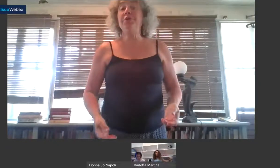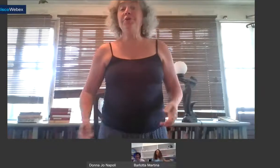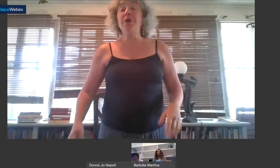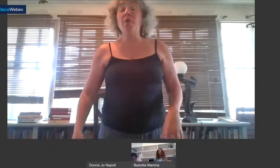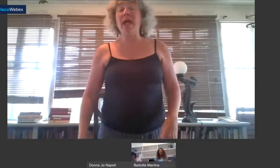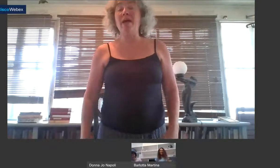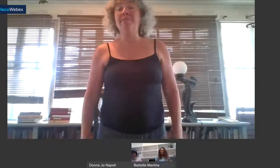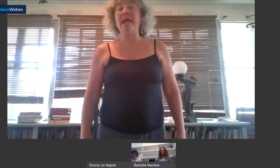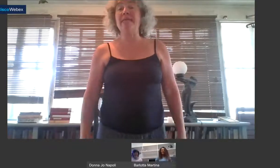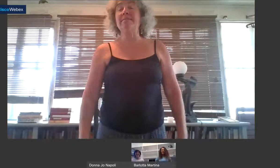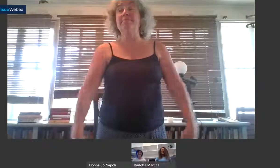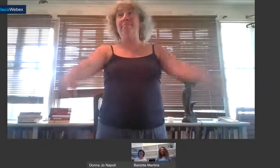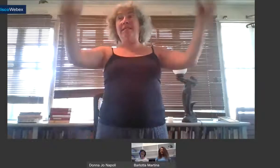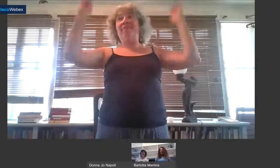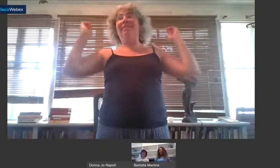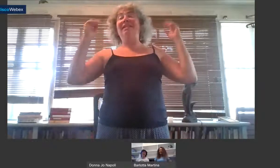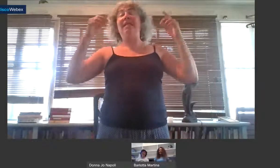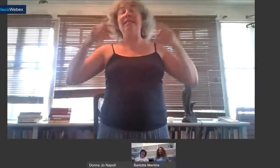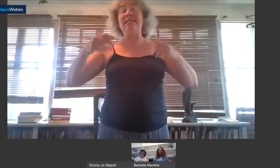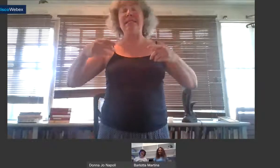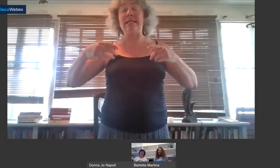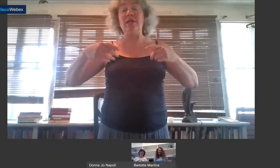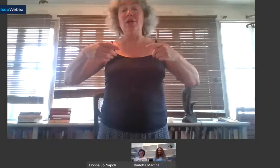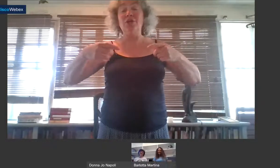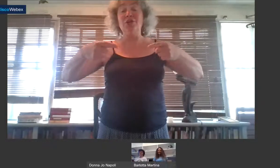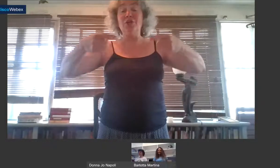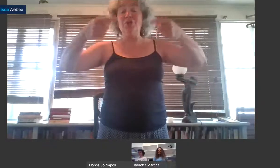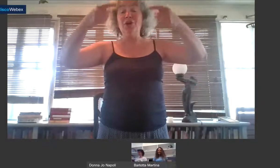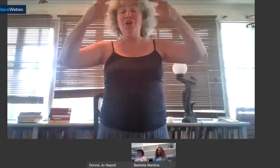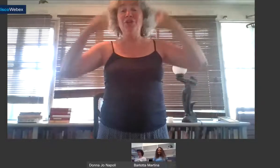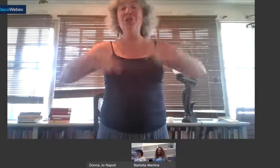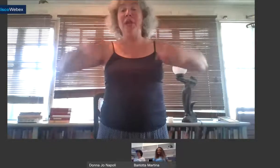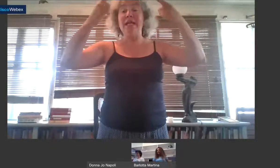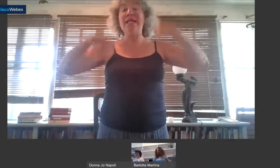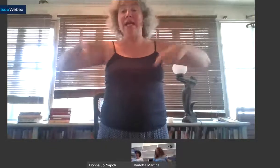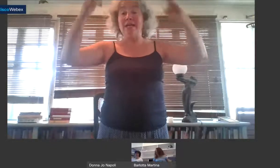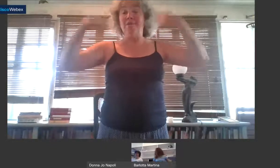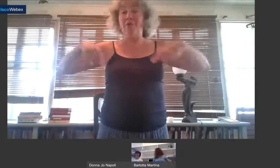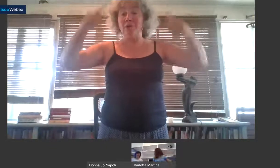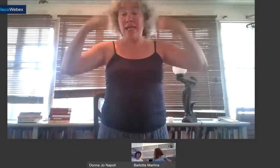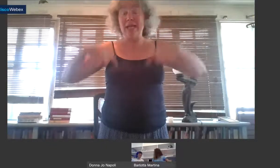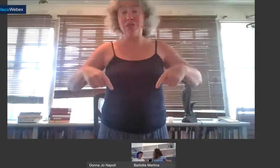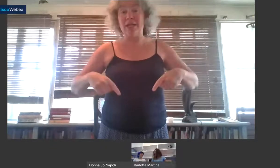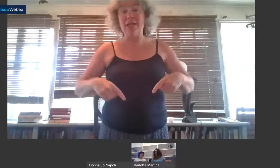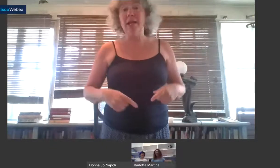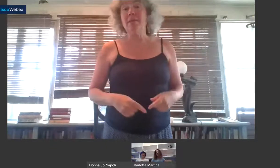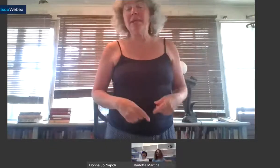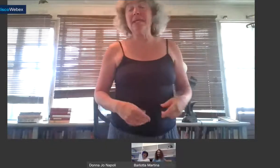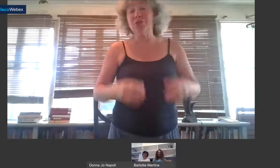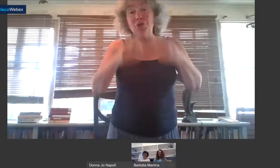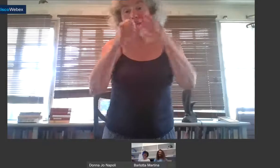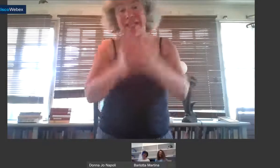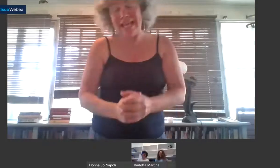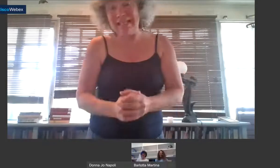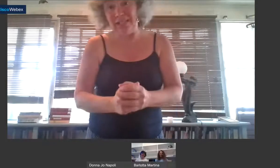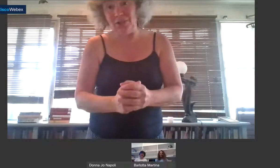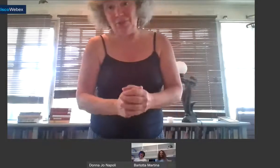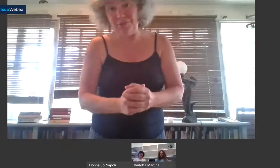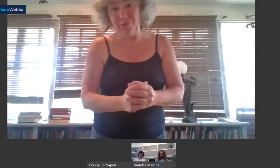You don't have as much of a tendency to do any kind of rotation because you're connected to the